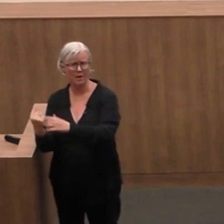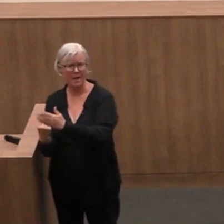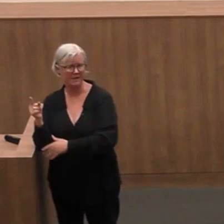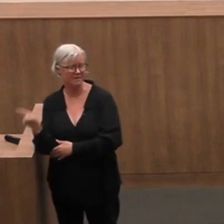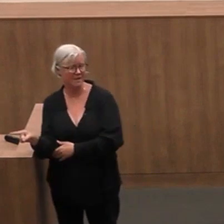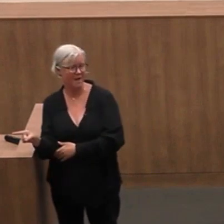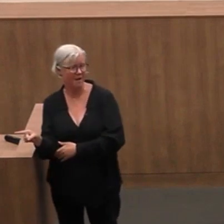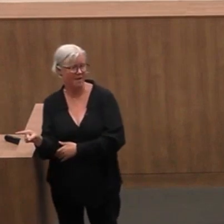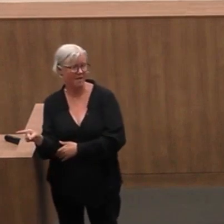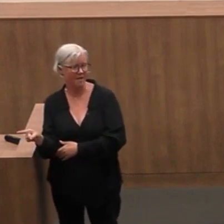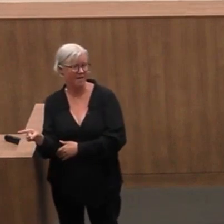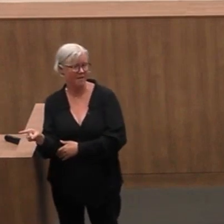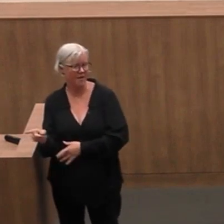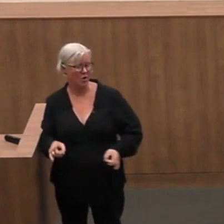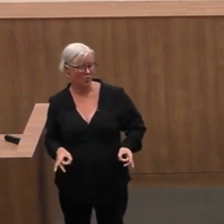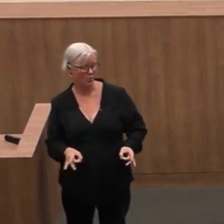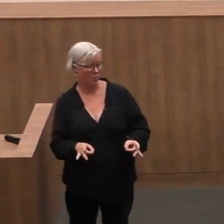happens?